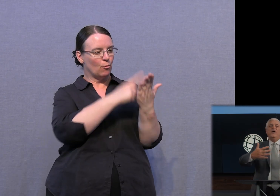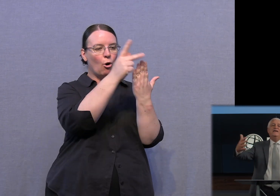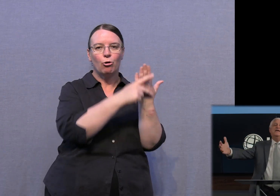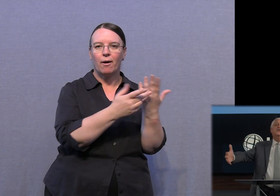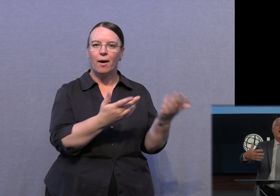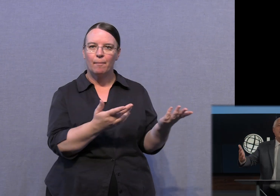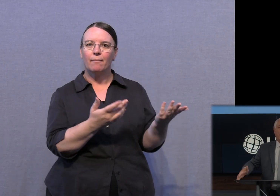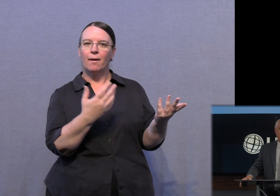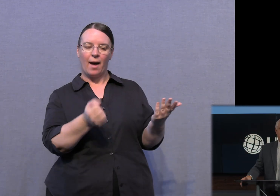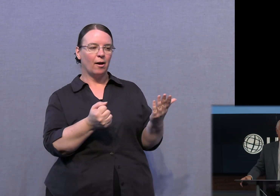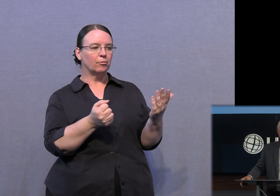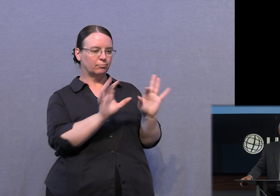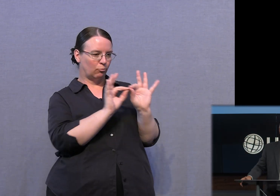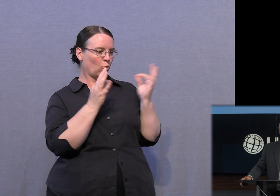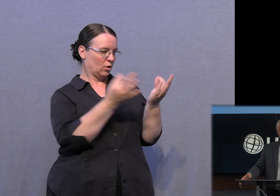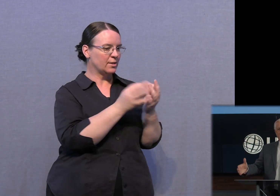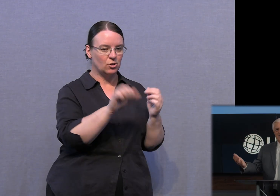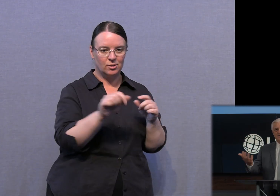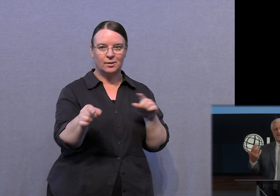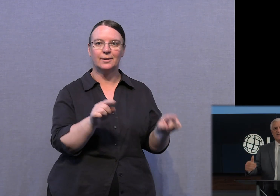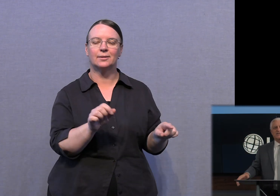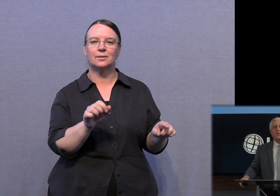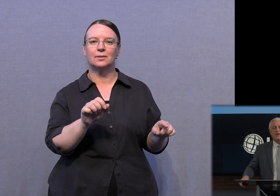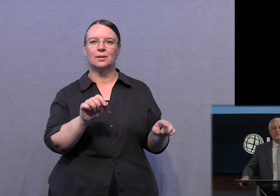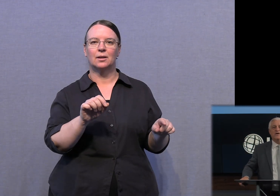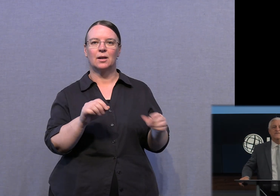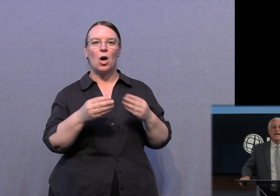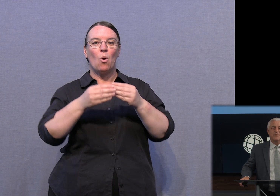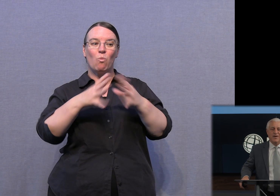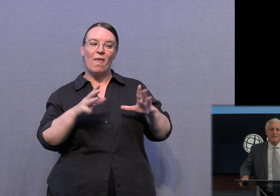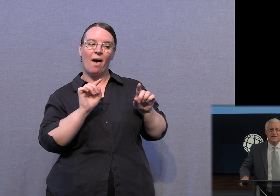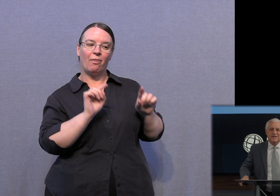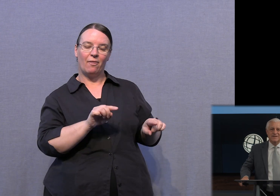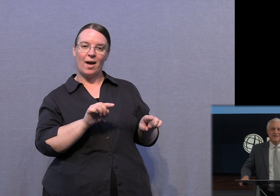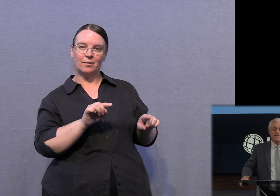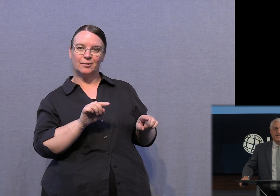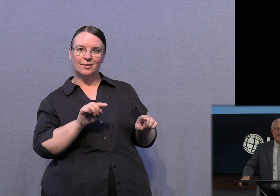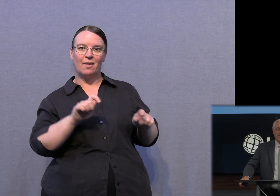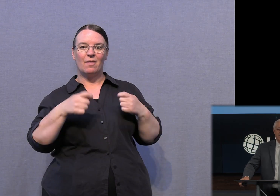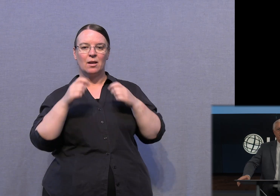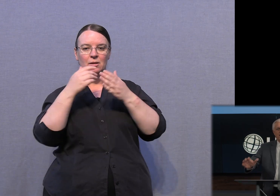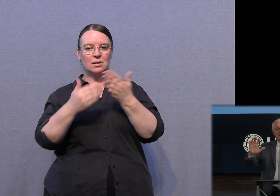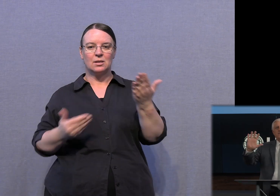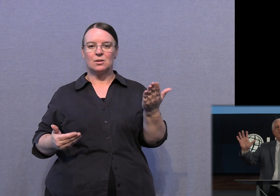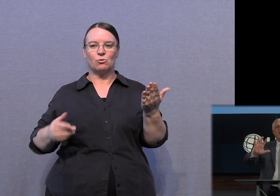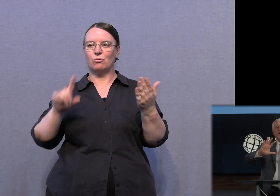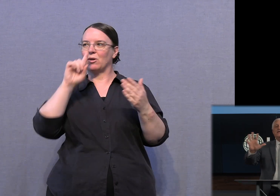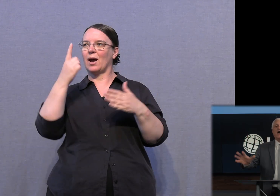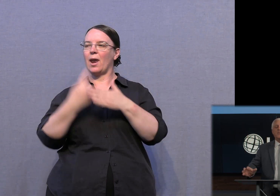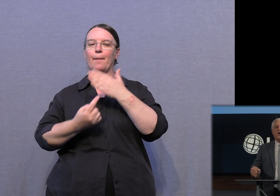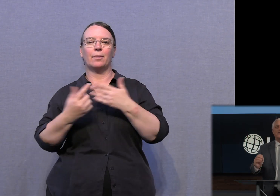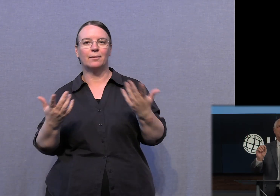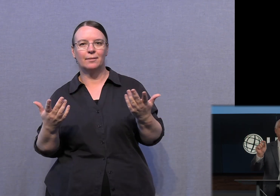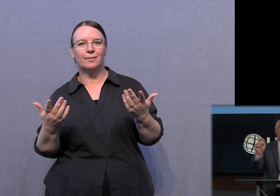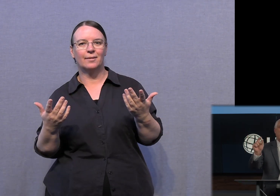If we didn't do our part, then these testimonies wouldn't have taken place. But even though we did